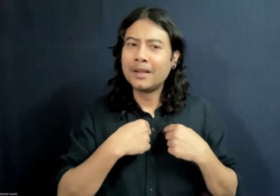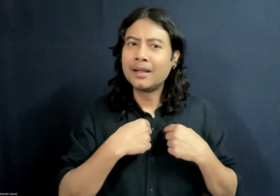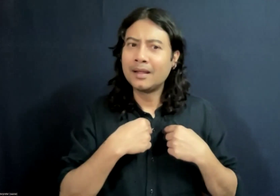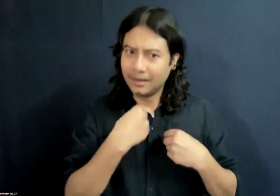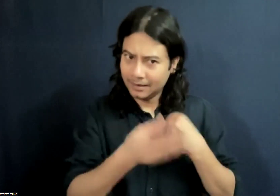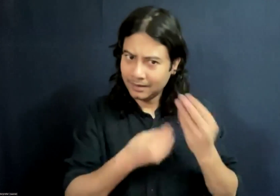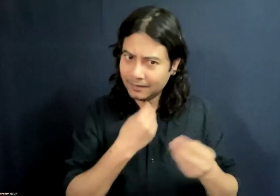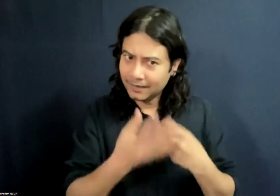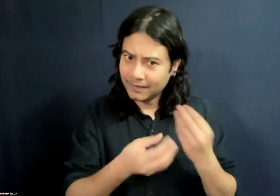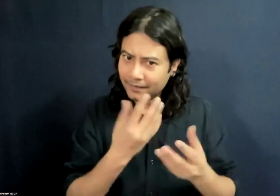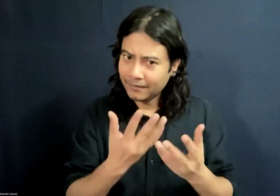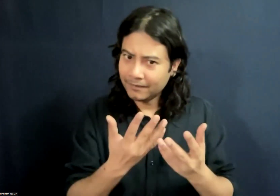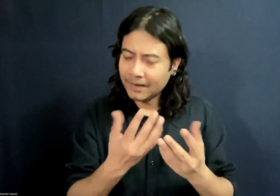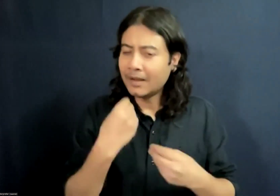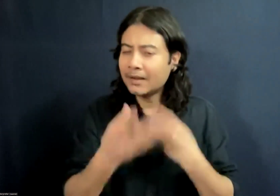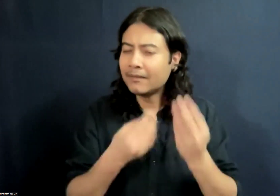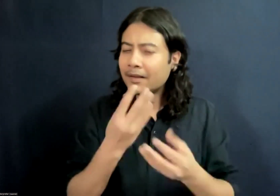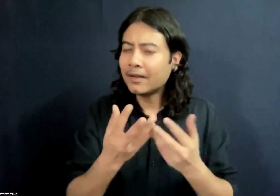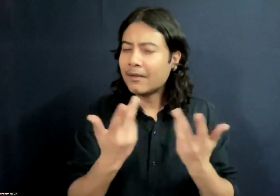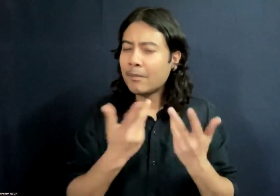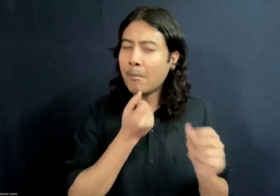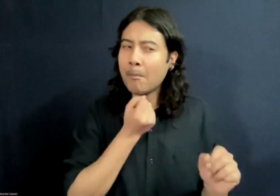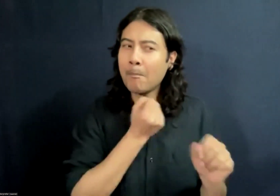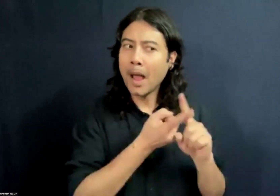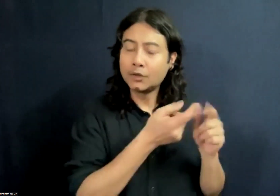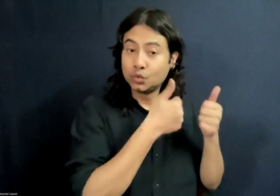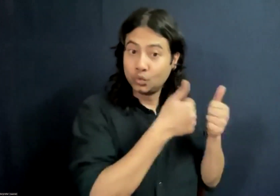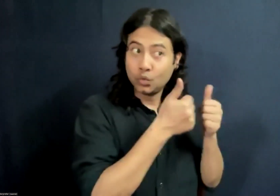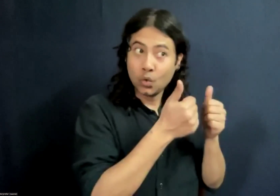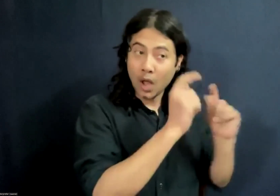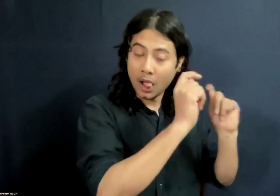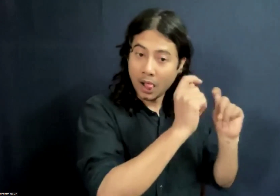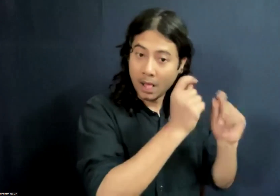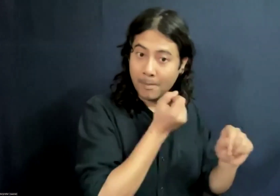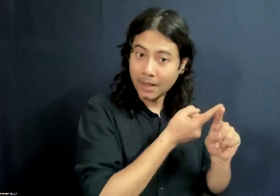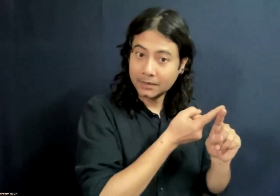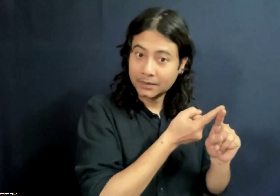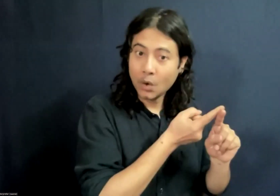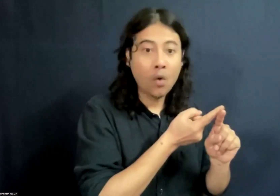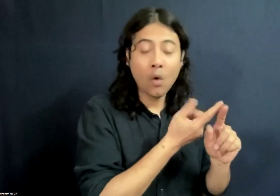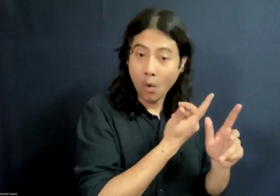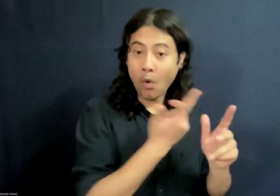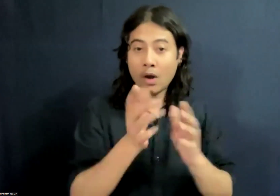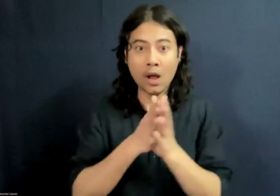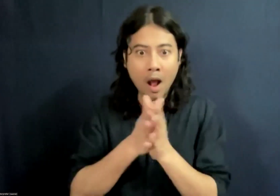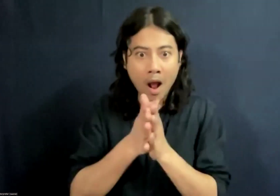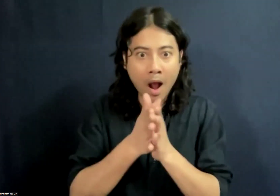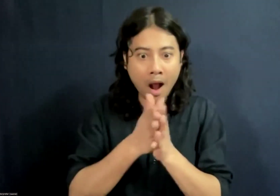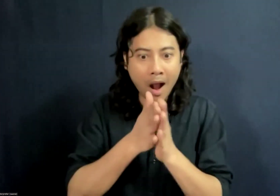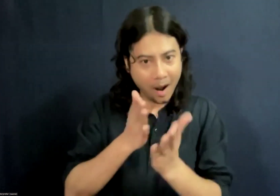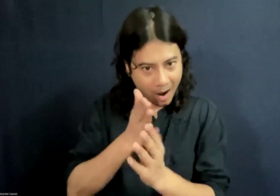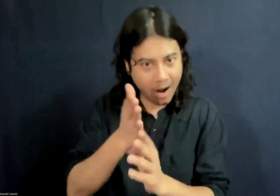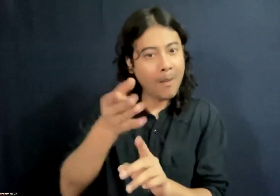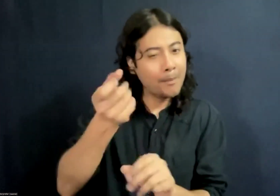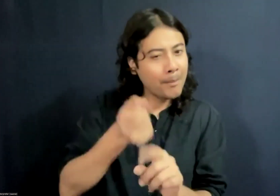in mode of goodness? Or are you doing in mode of passion? Or are you doing in mode of ignorance? So when